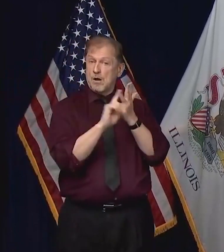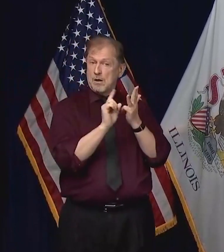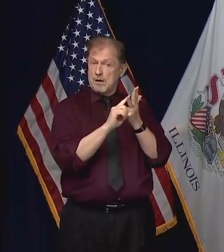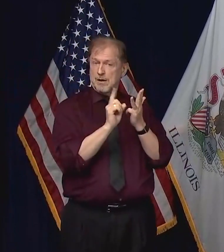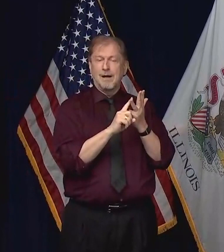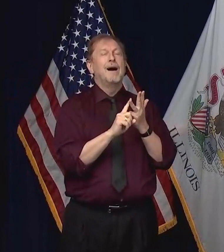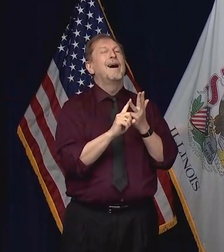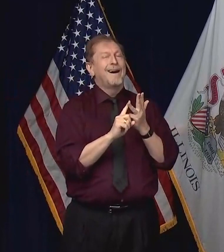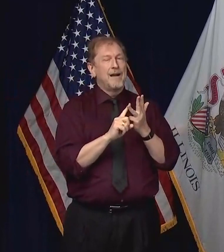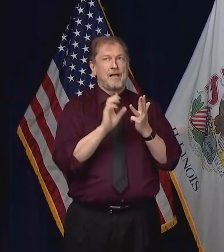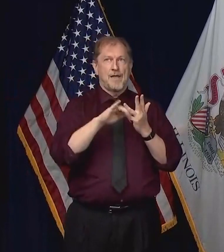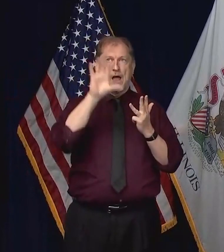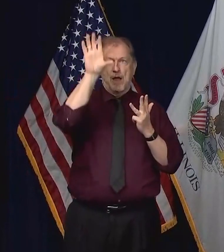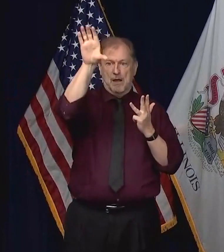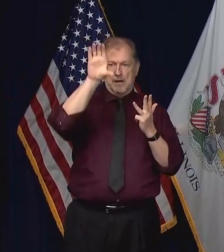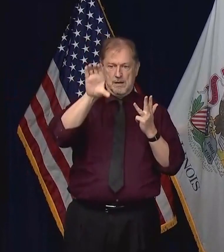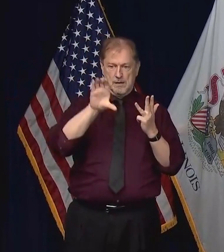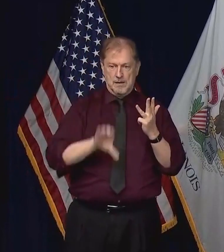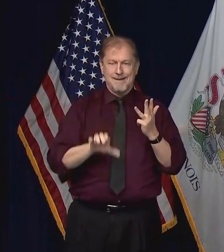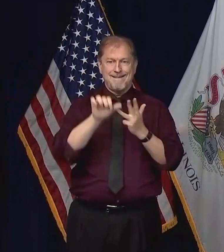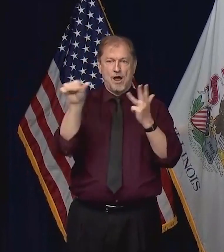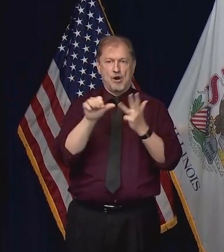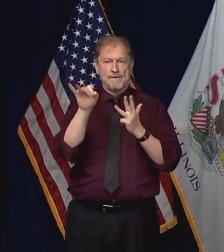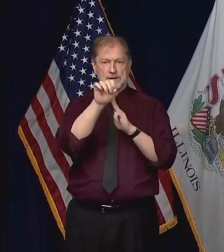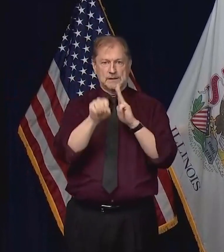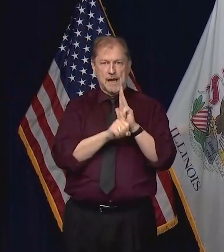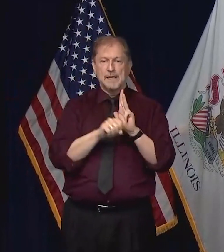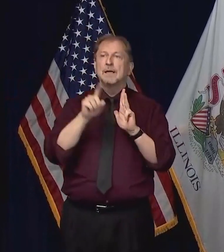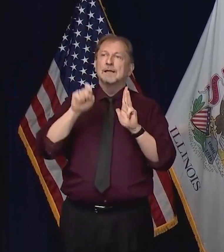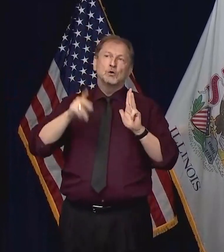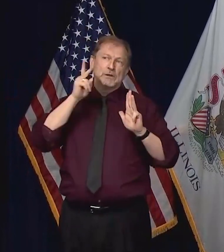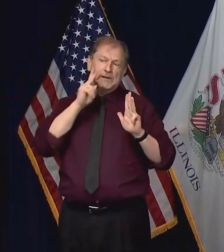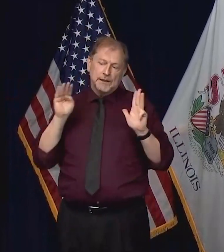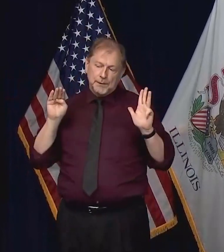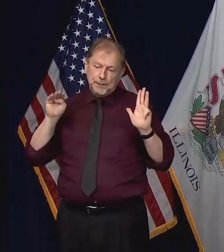declines in its positivity rates and hospitalizations and